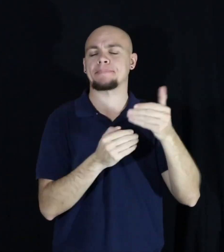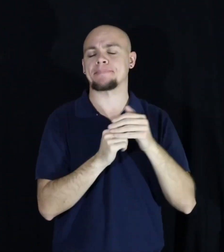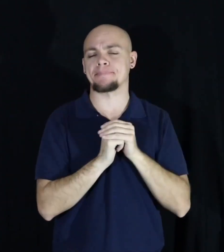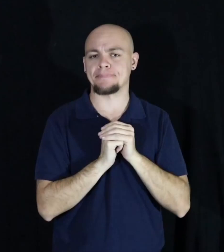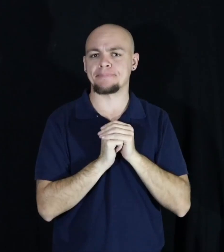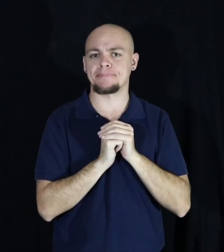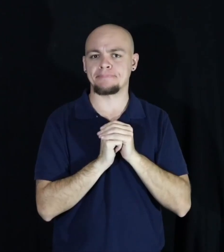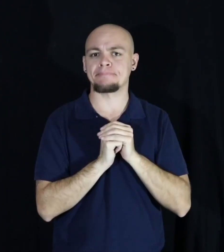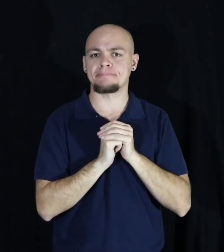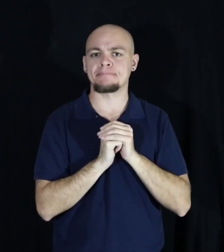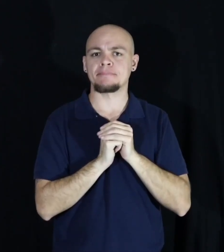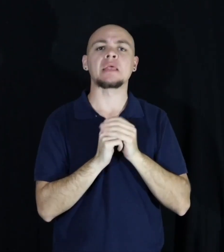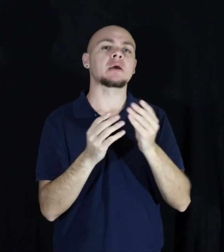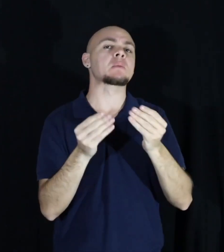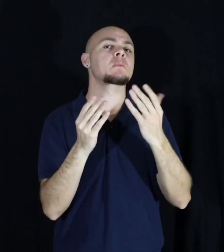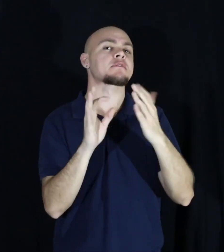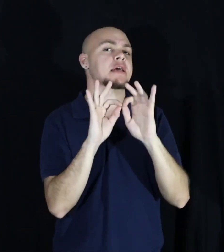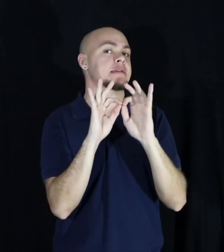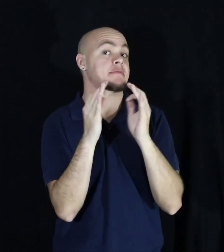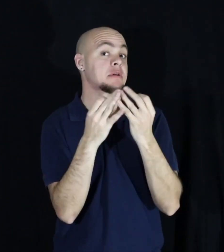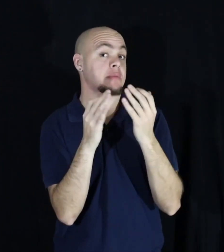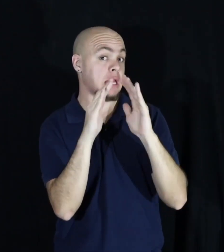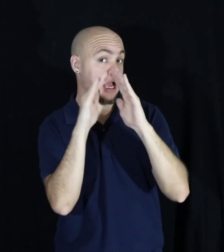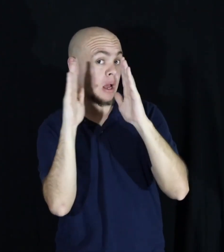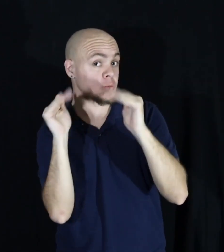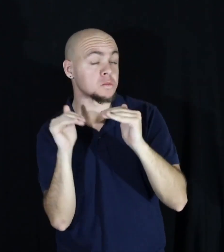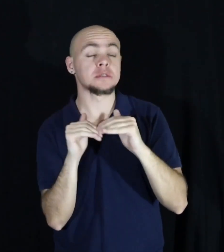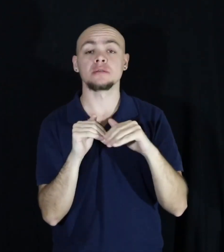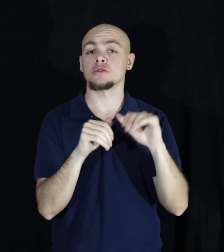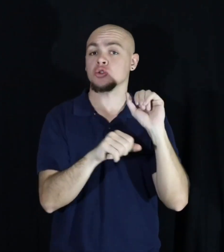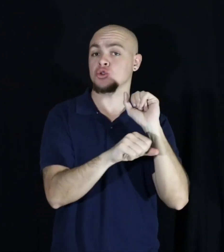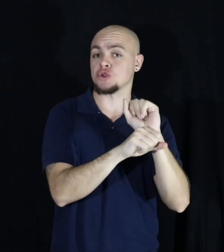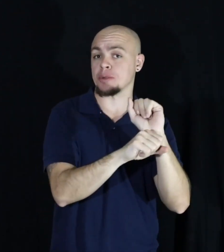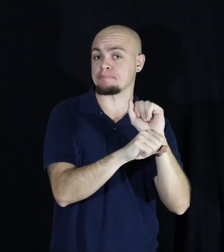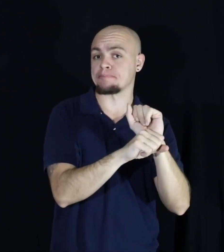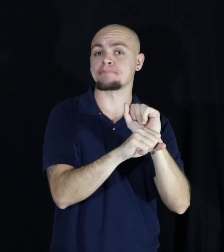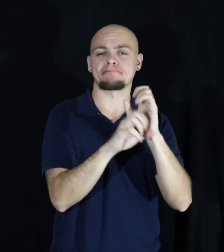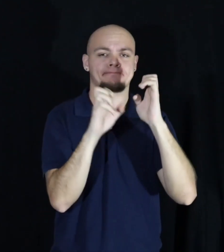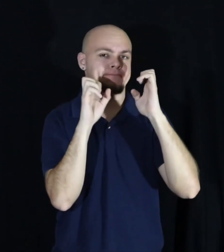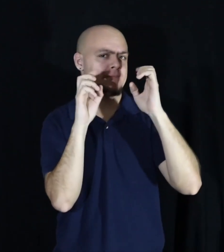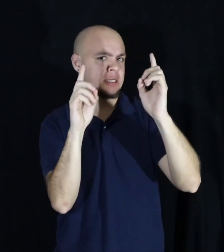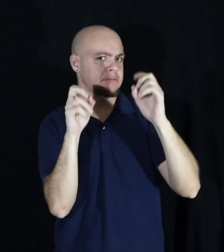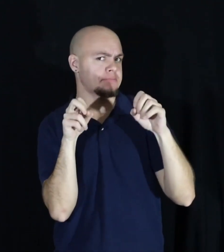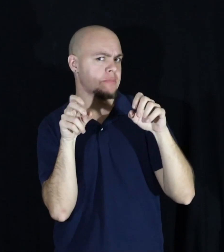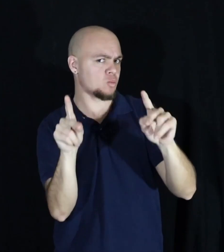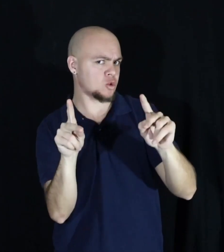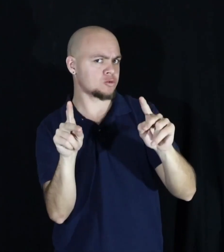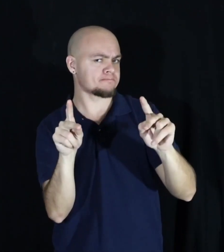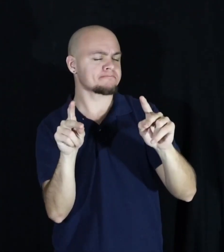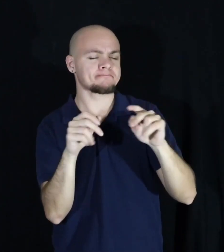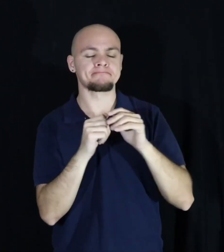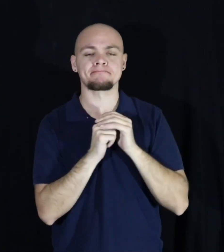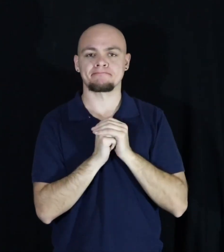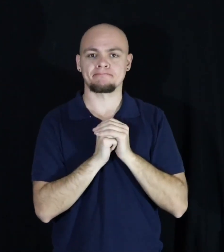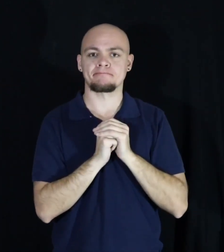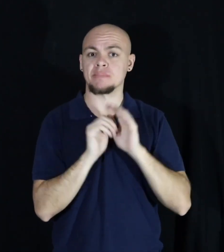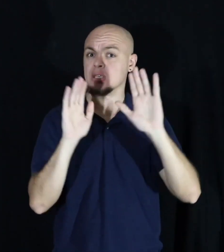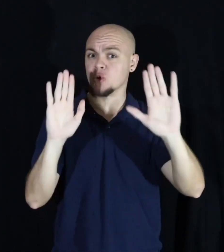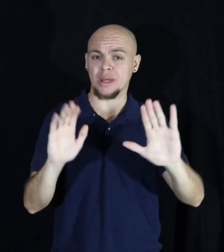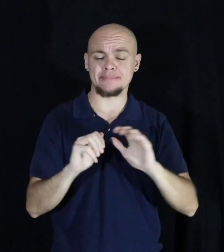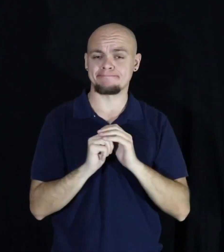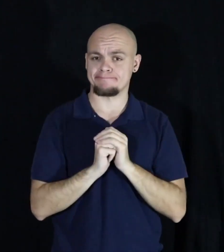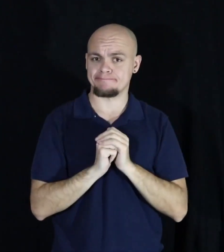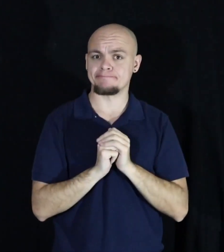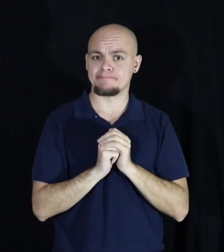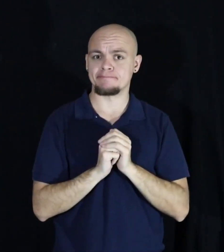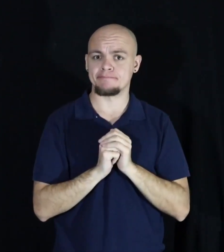whether to provide families with housing, jobs, or even educational opportunities. Great. But we